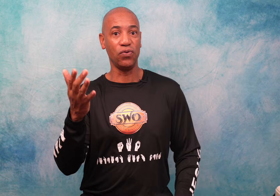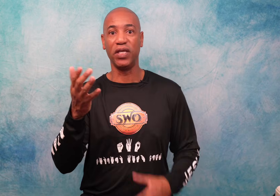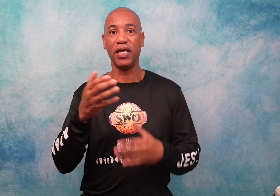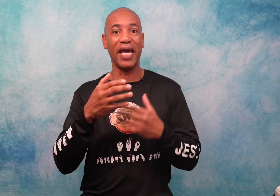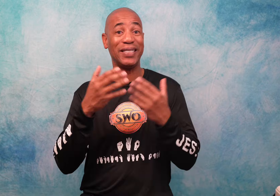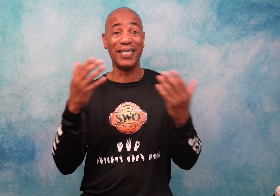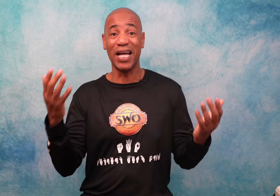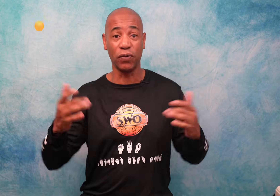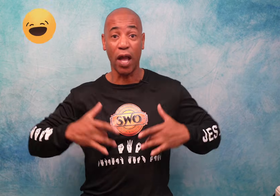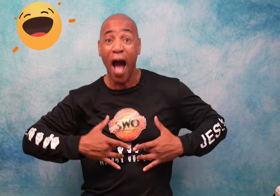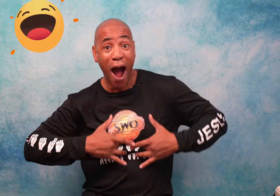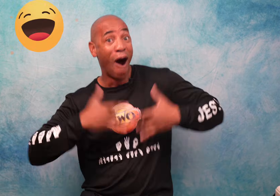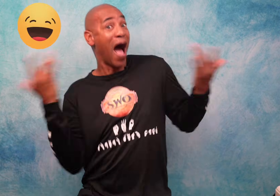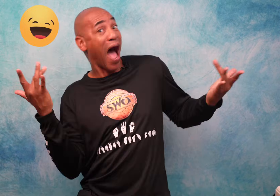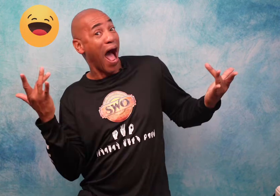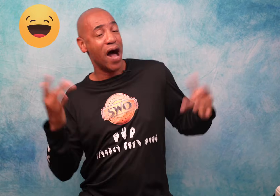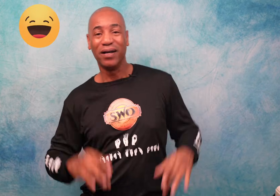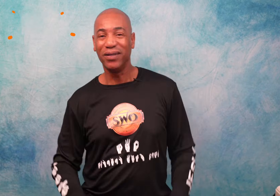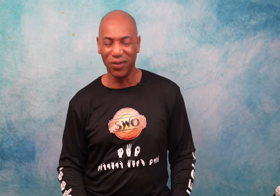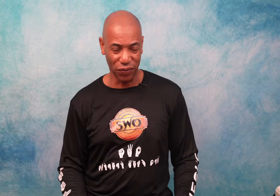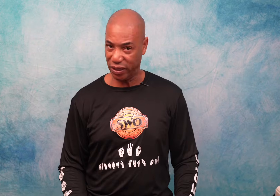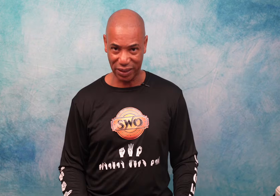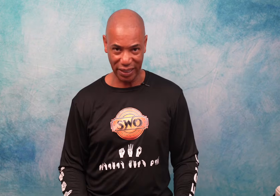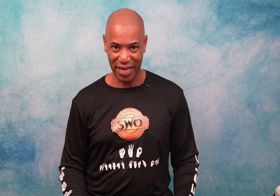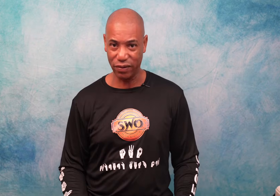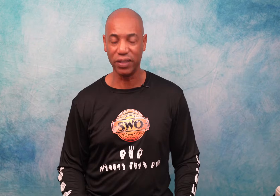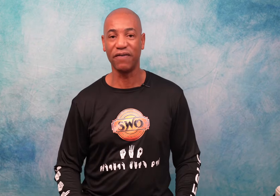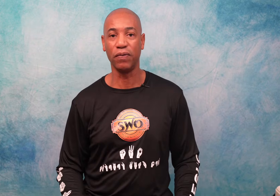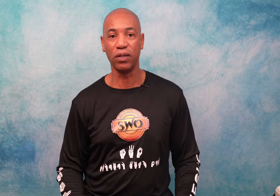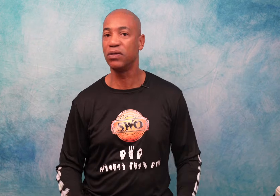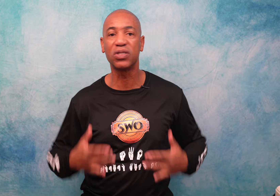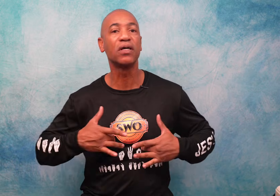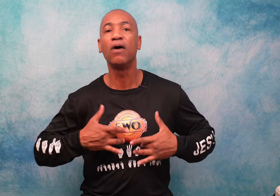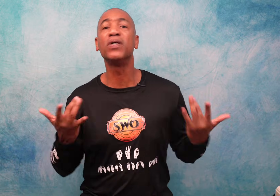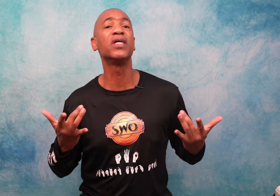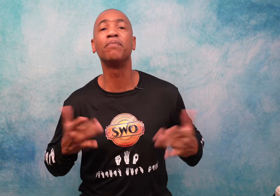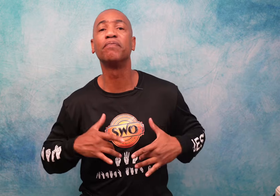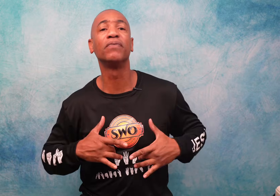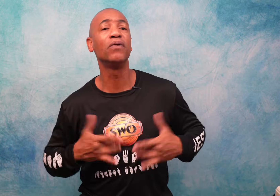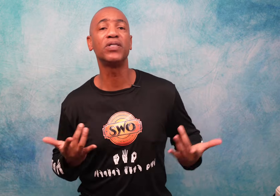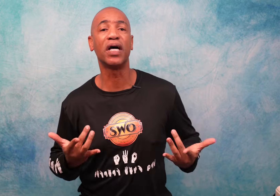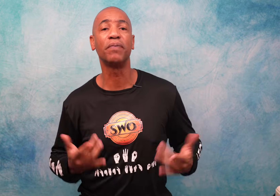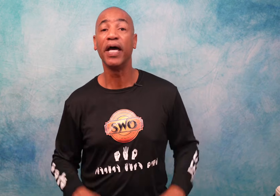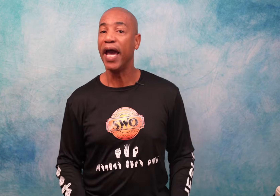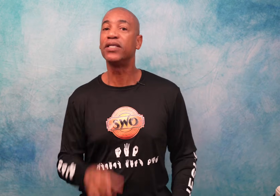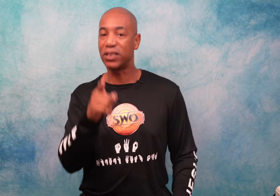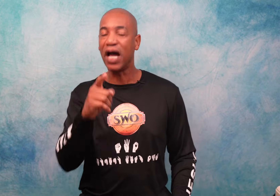the exaggerated. You don't really see that out in the deaf community. You just, what's up? What's up? And to sign what's